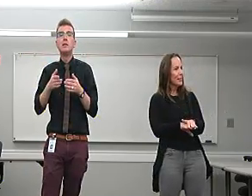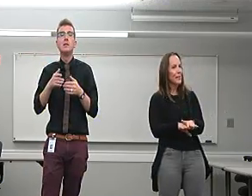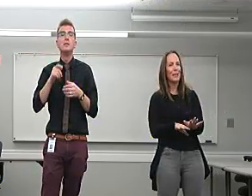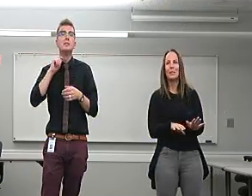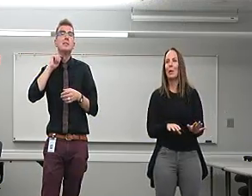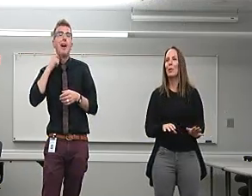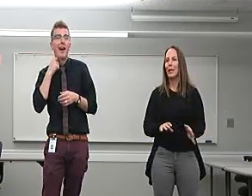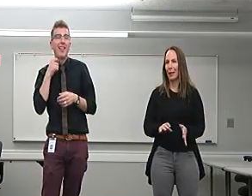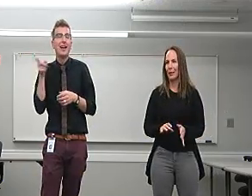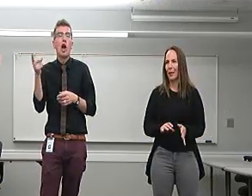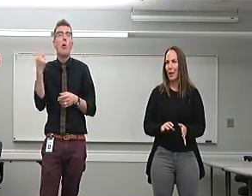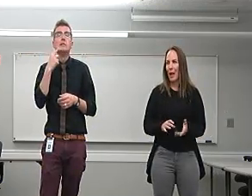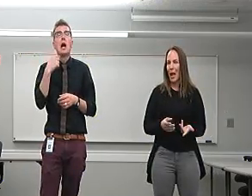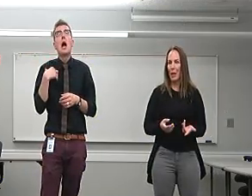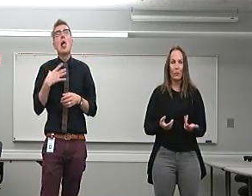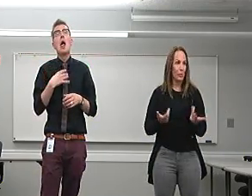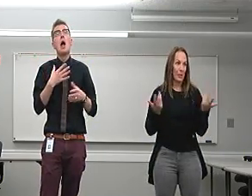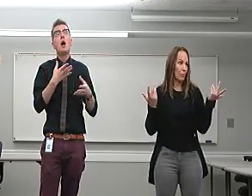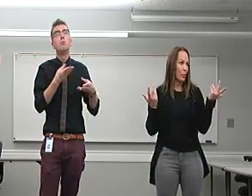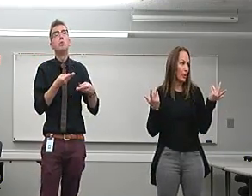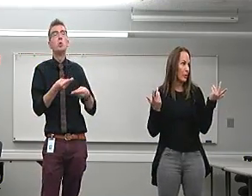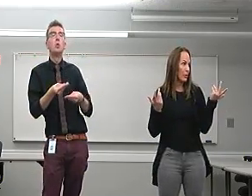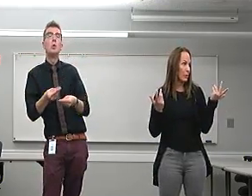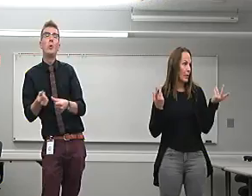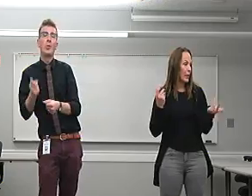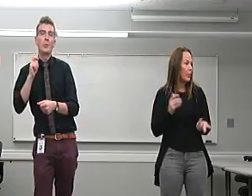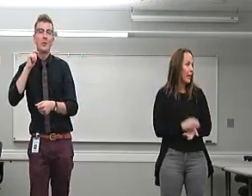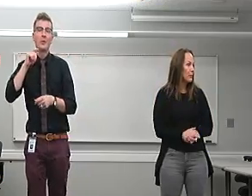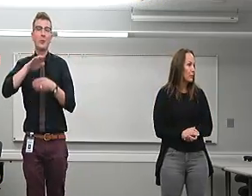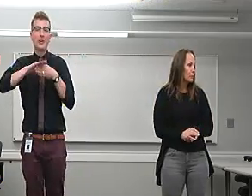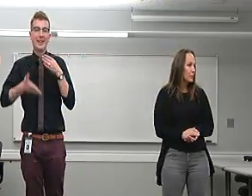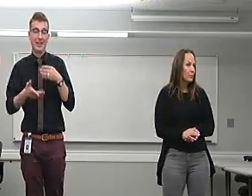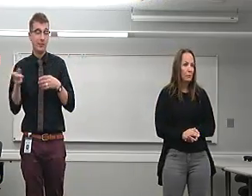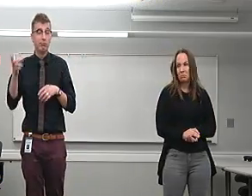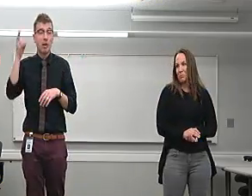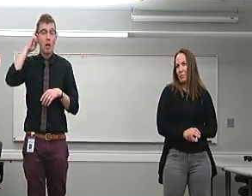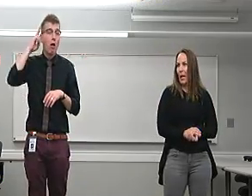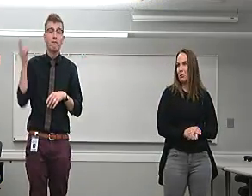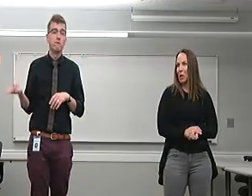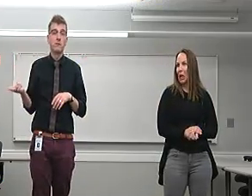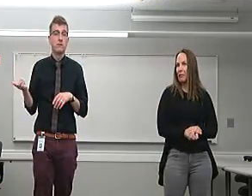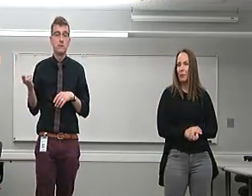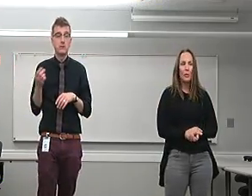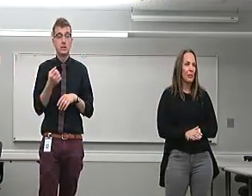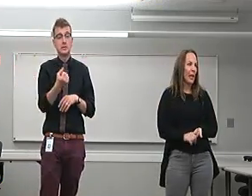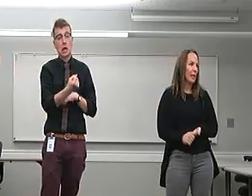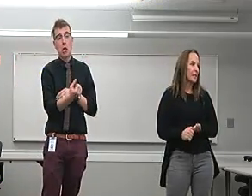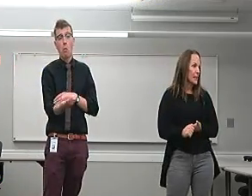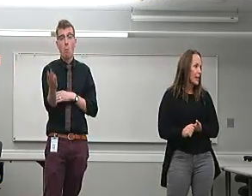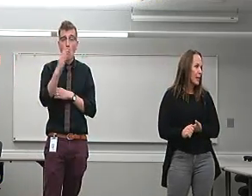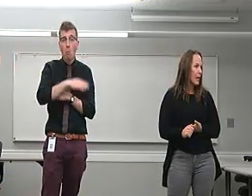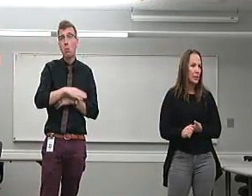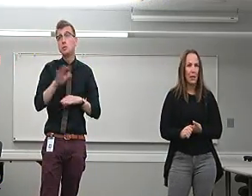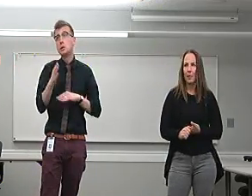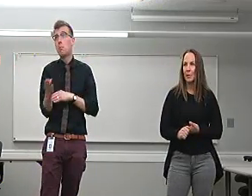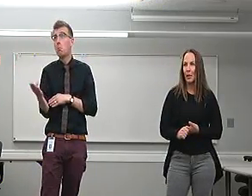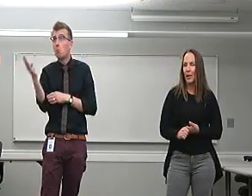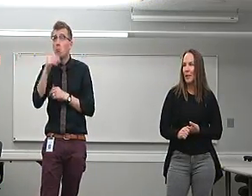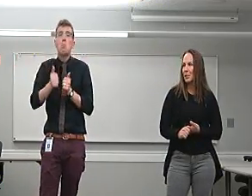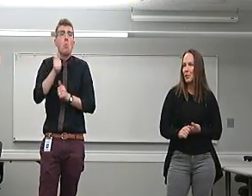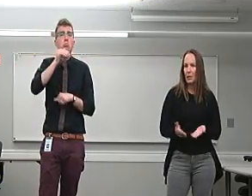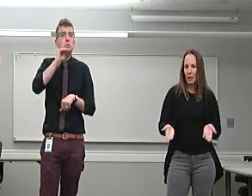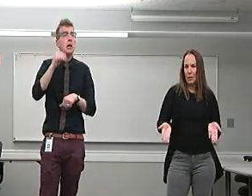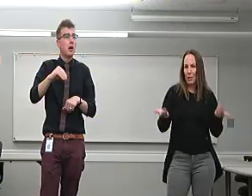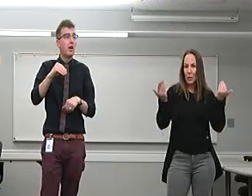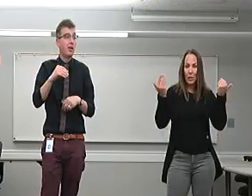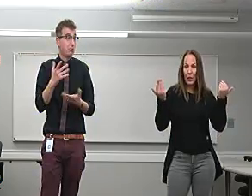weekend, and doesn't put on the implant Saturday for most of the day and Sunday a lot of times. And that's, look,